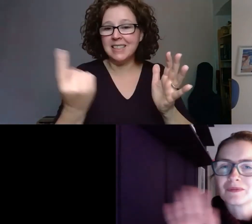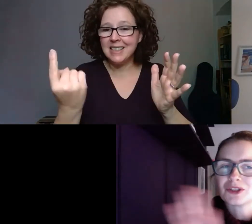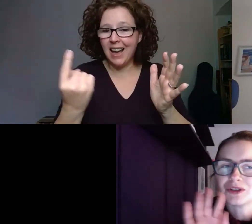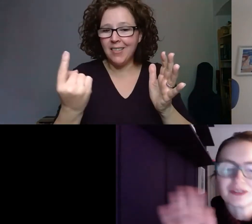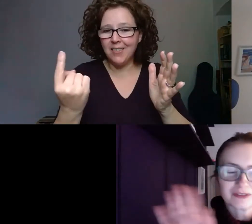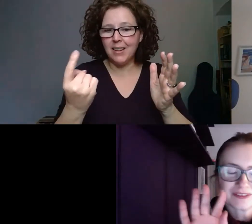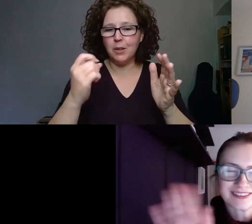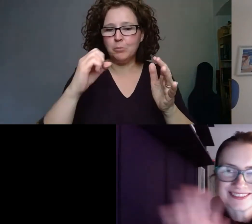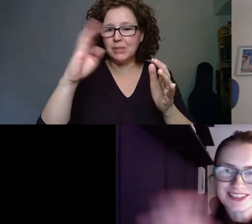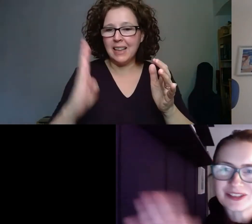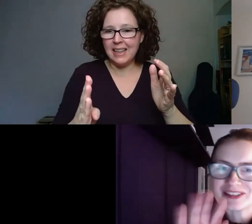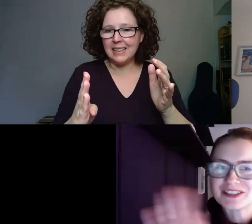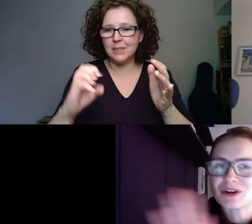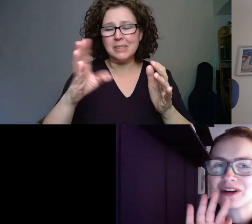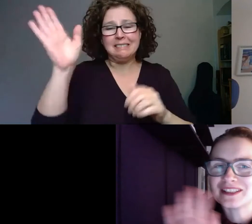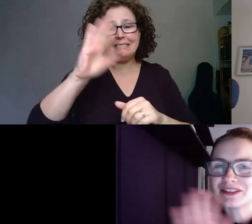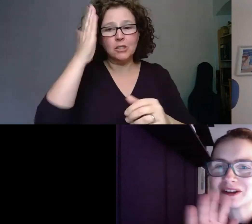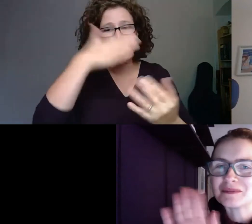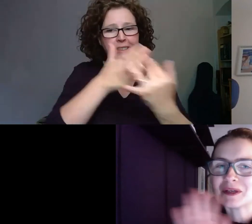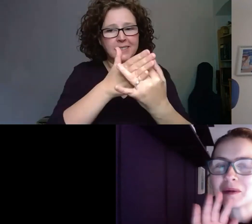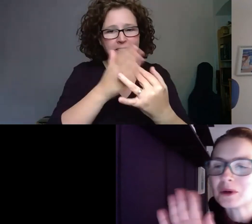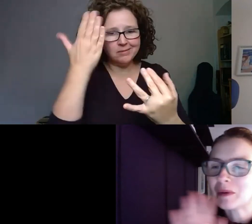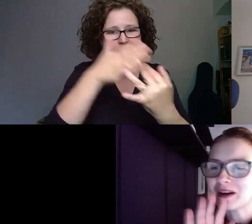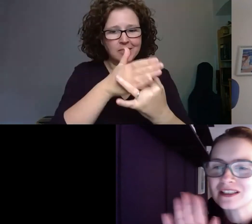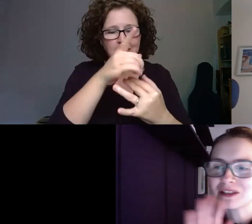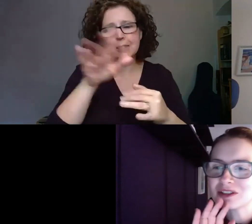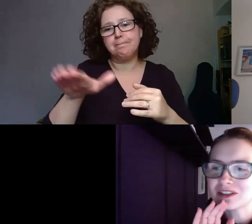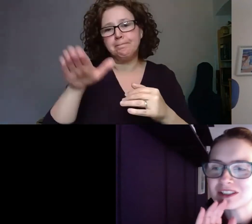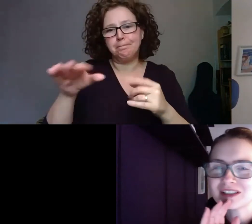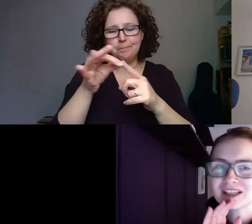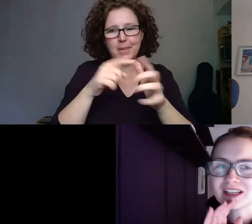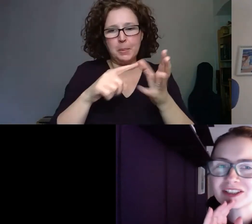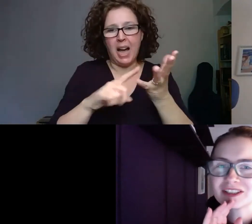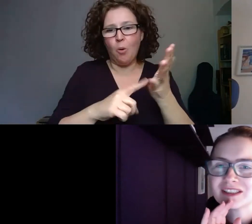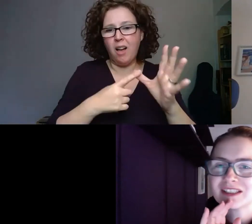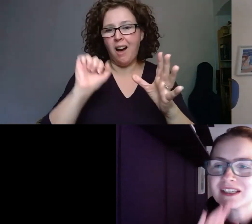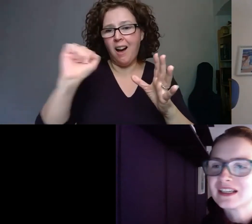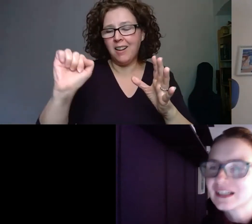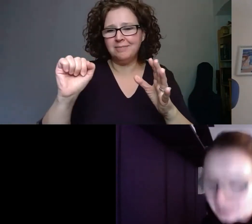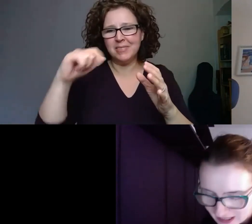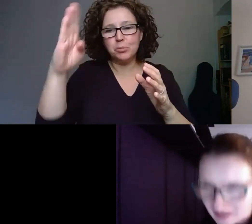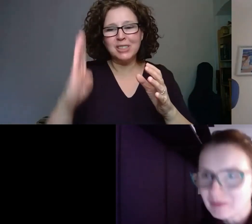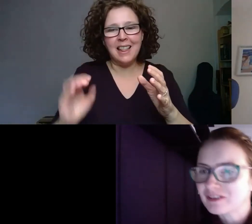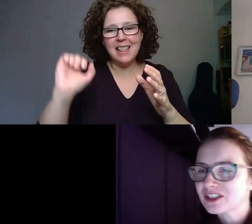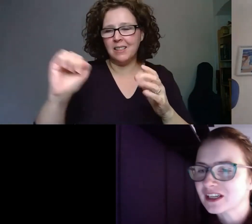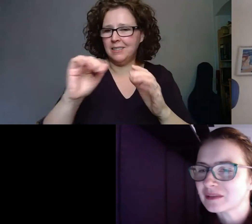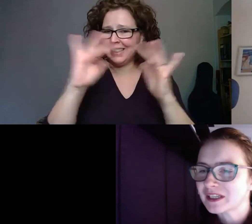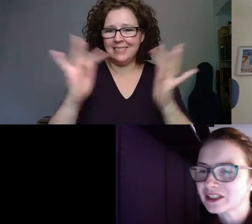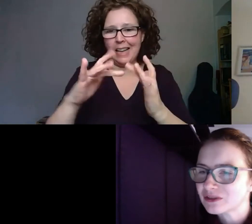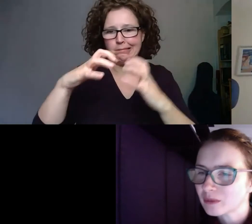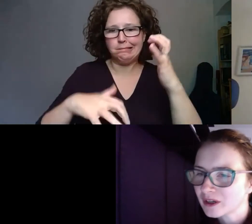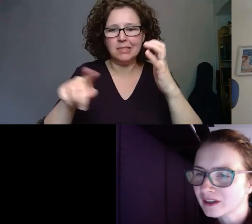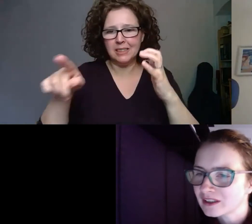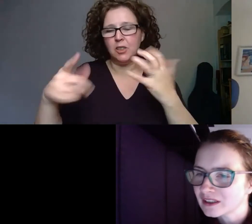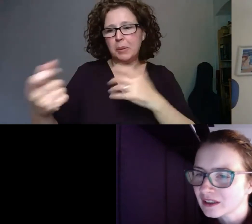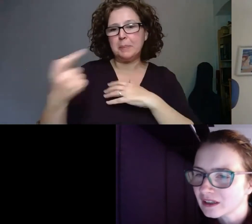producer. Jude, sorry to interrupt. Poor Paula has lost her internet connection. Oh no! I've just had a message